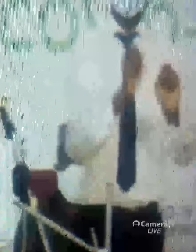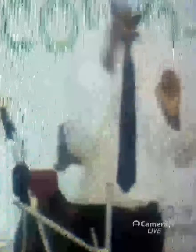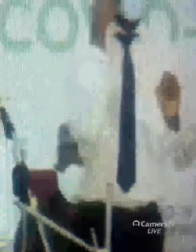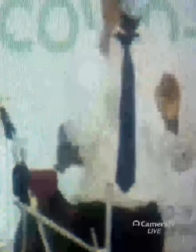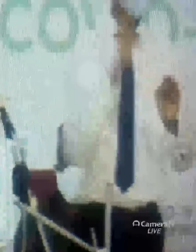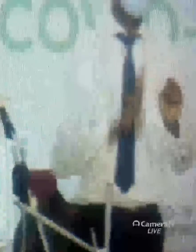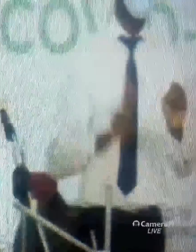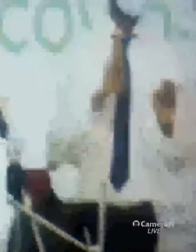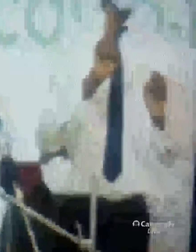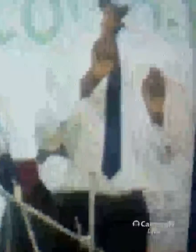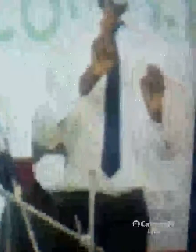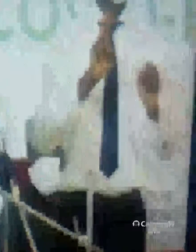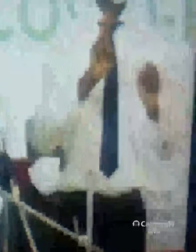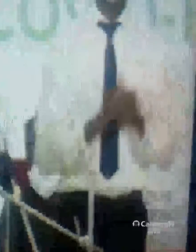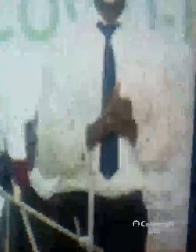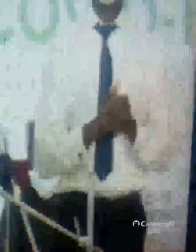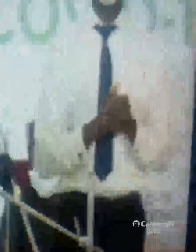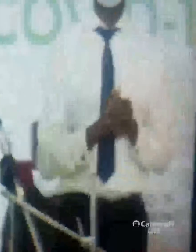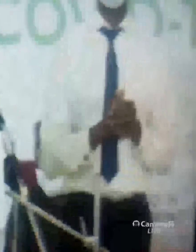Some of the other